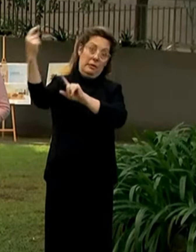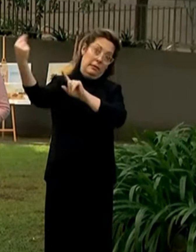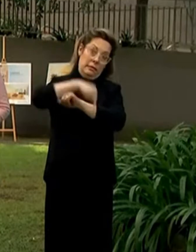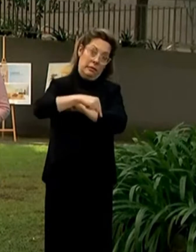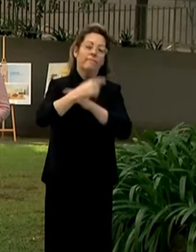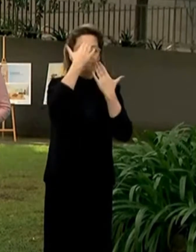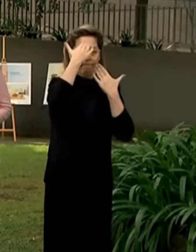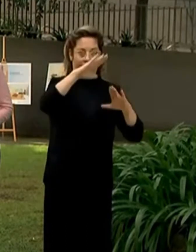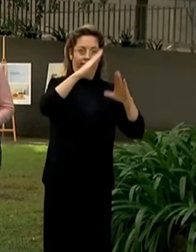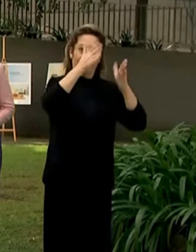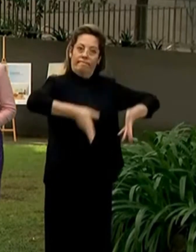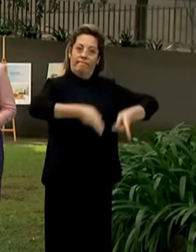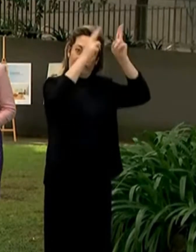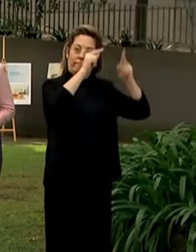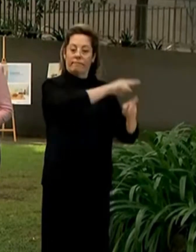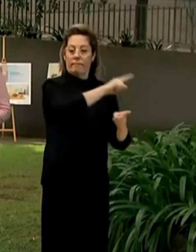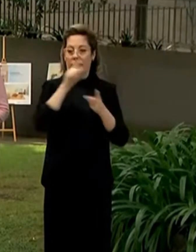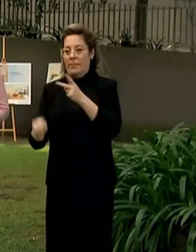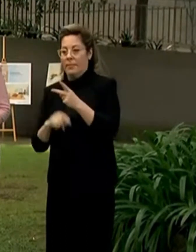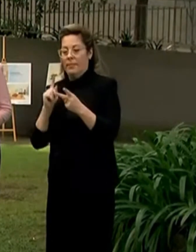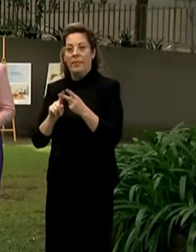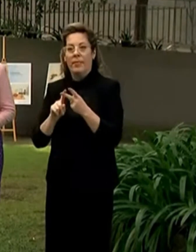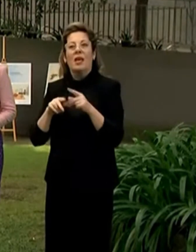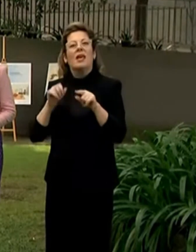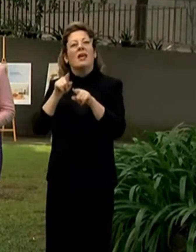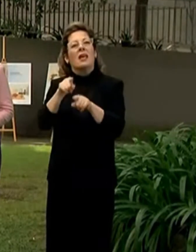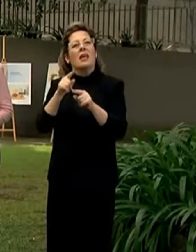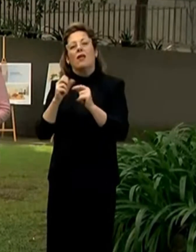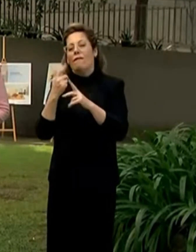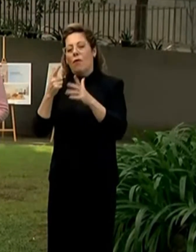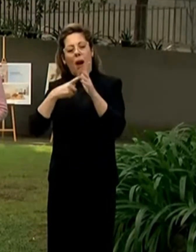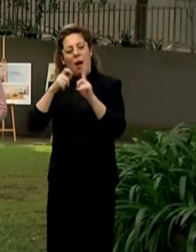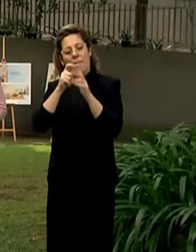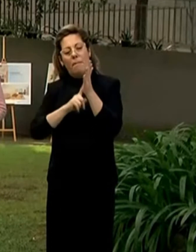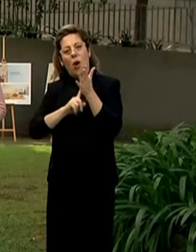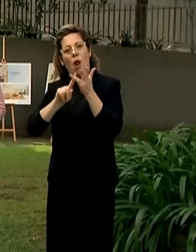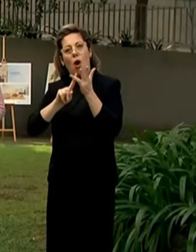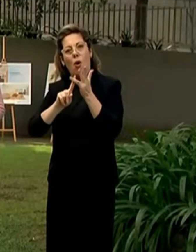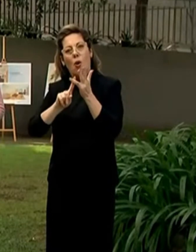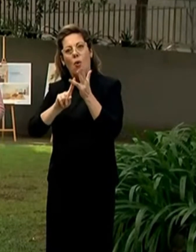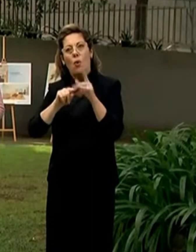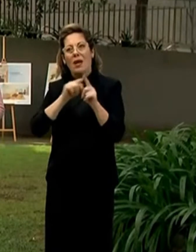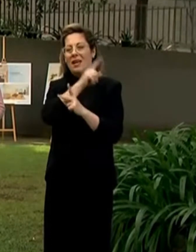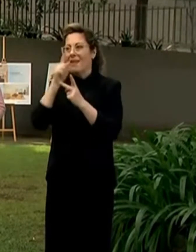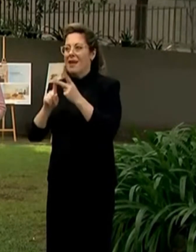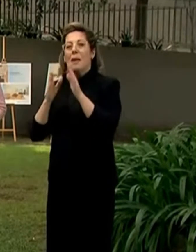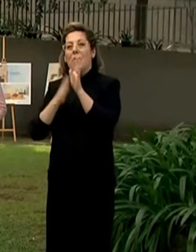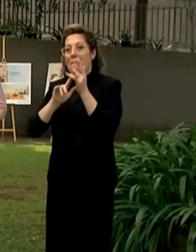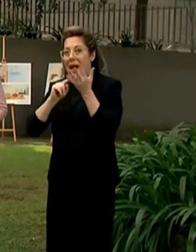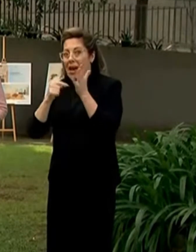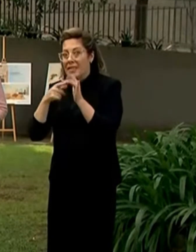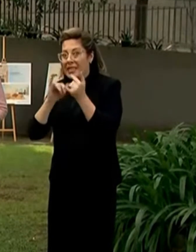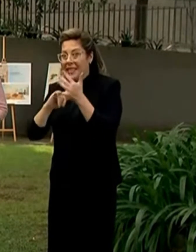restaurant on the 25th of July. 2 cases attended the Mounties Club in Mount Pritchard on the 23rd of July.